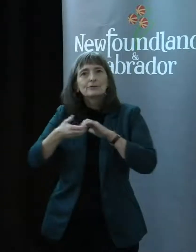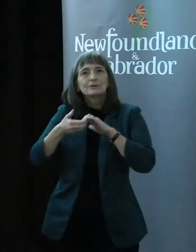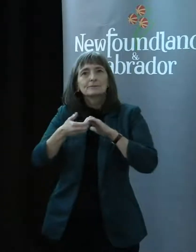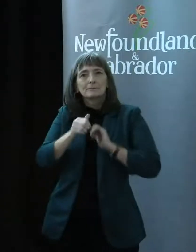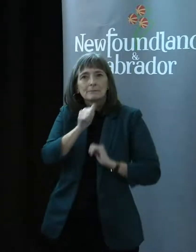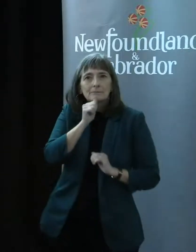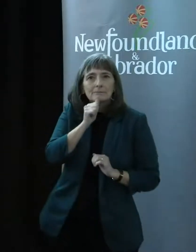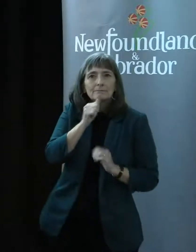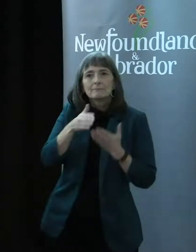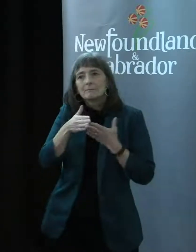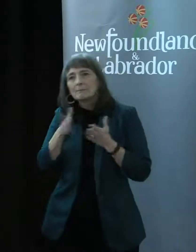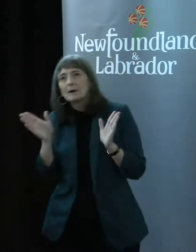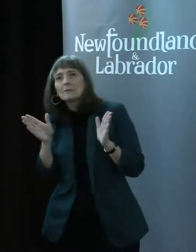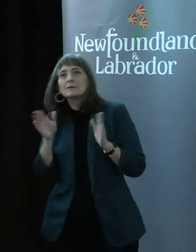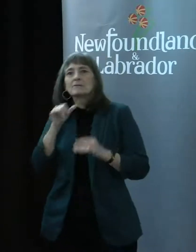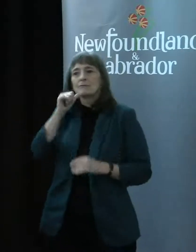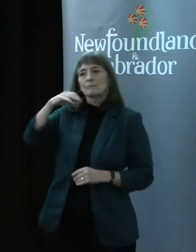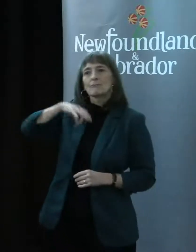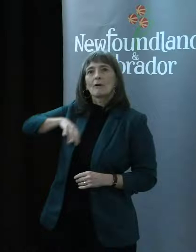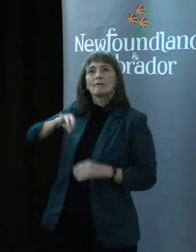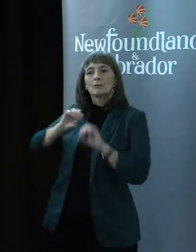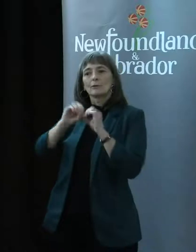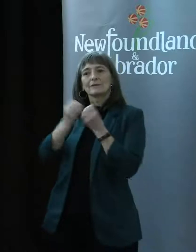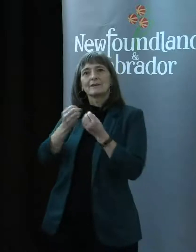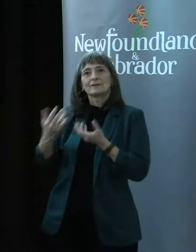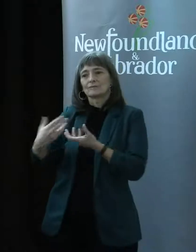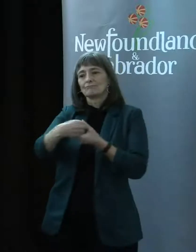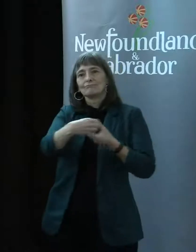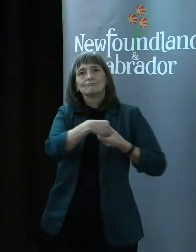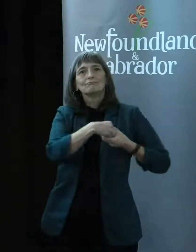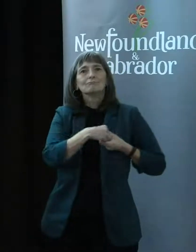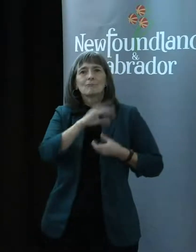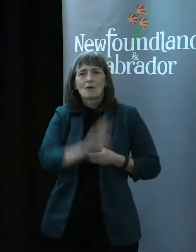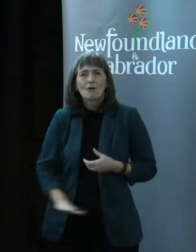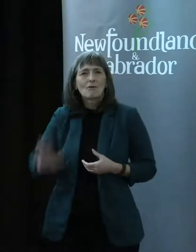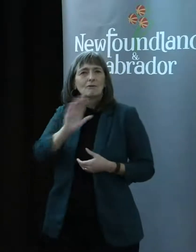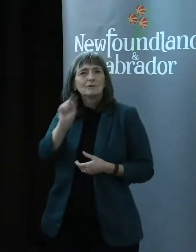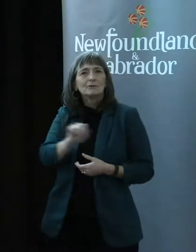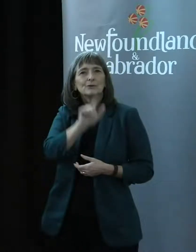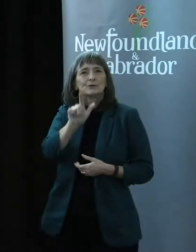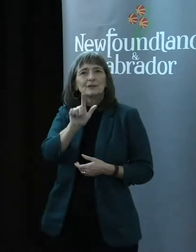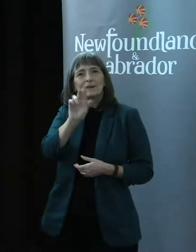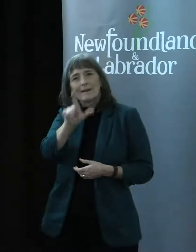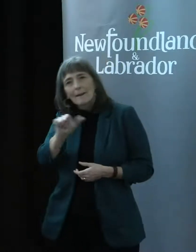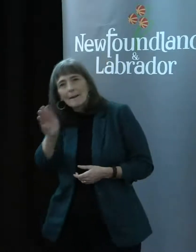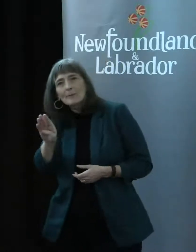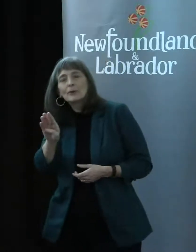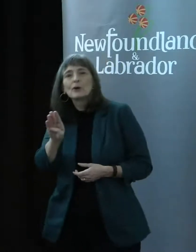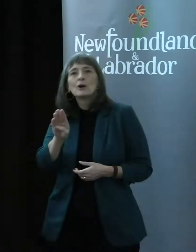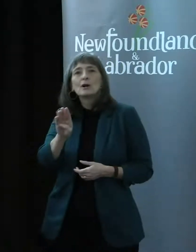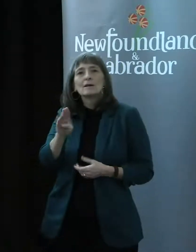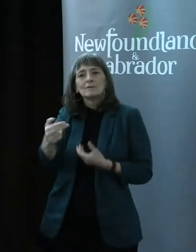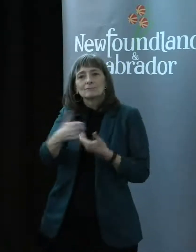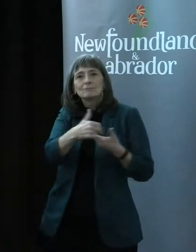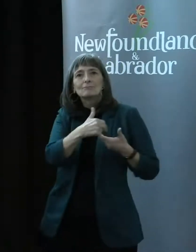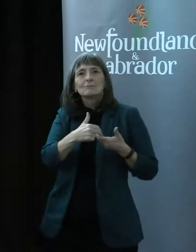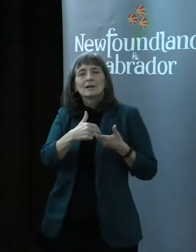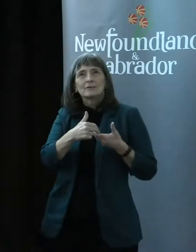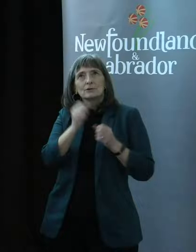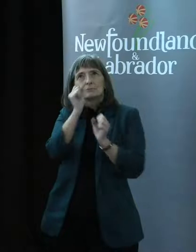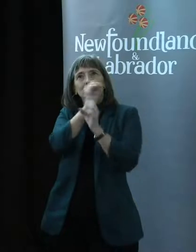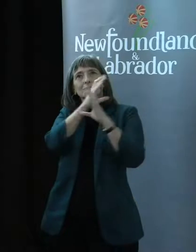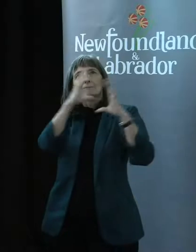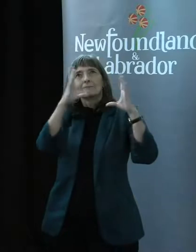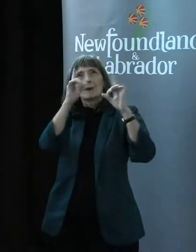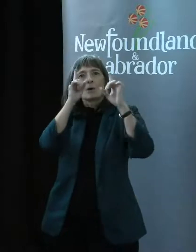private, public, and nonprofit organizations from all over the province contributed to painting the picture of how